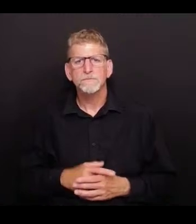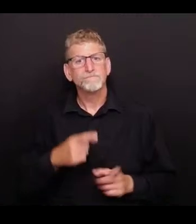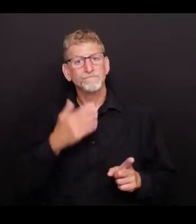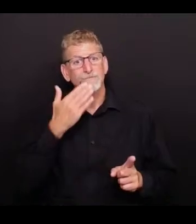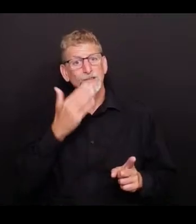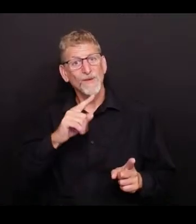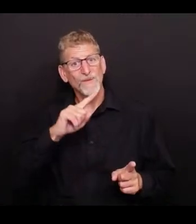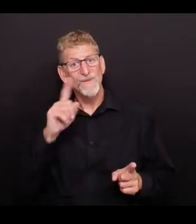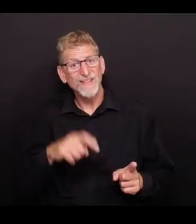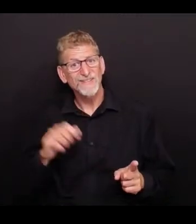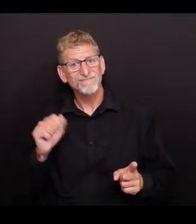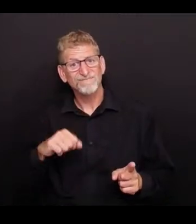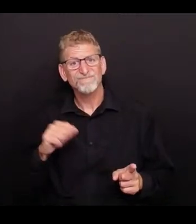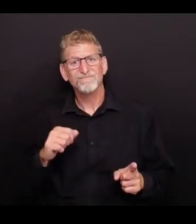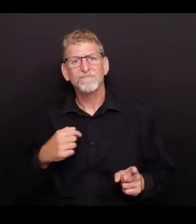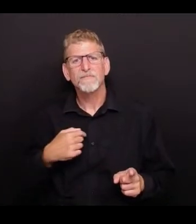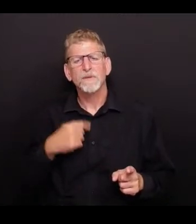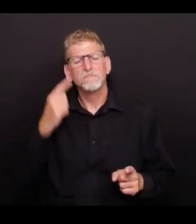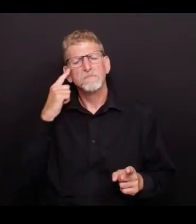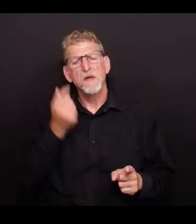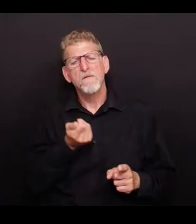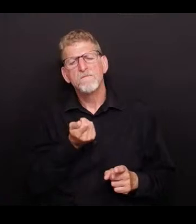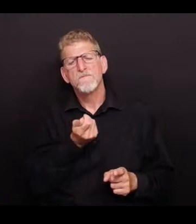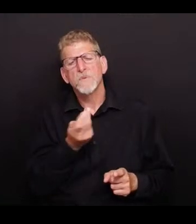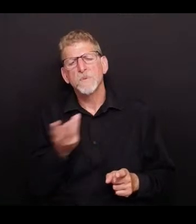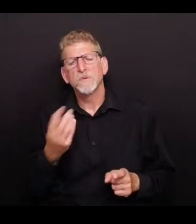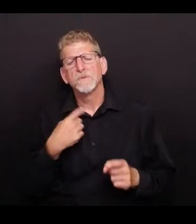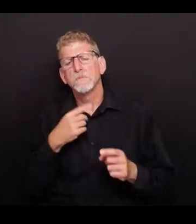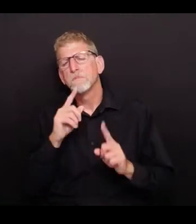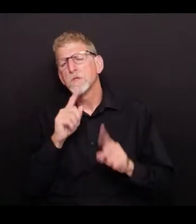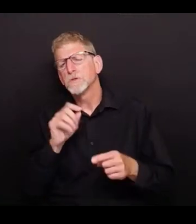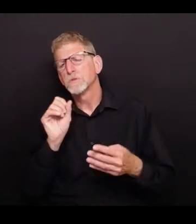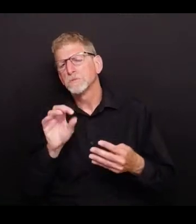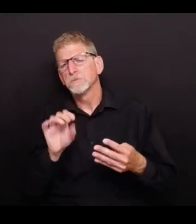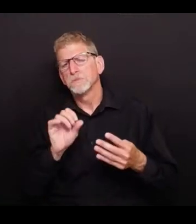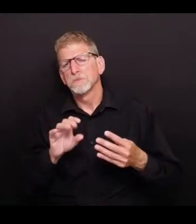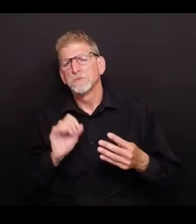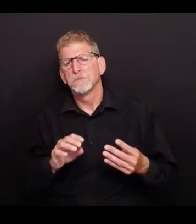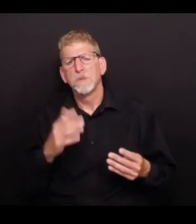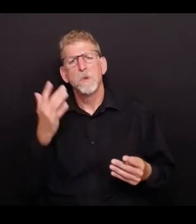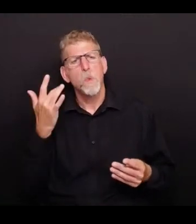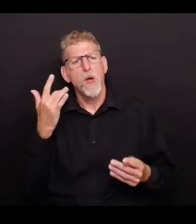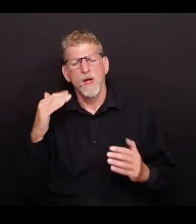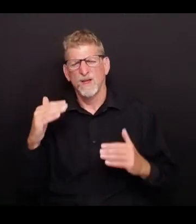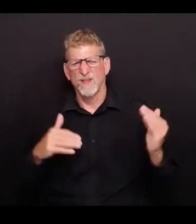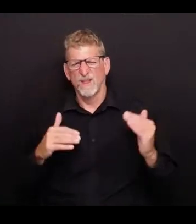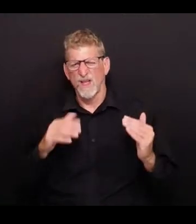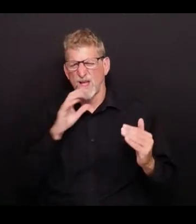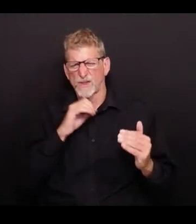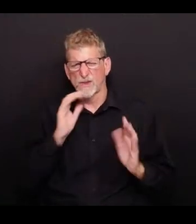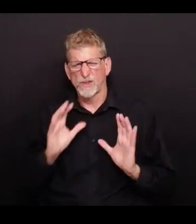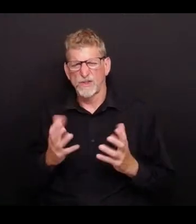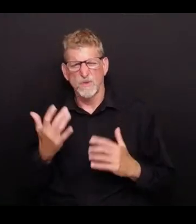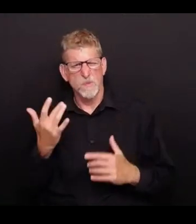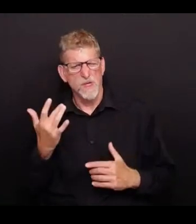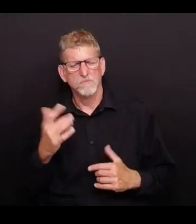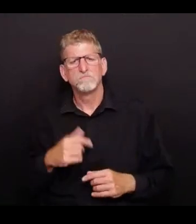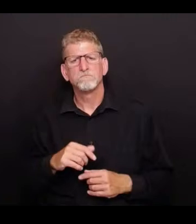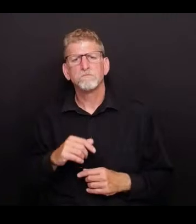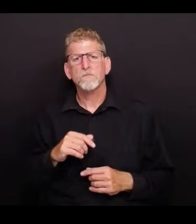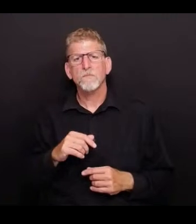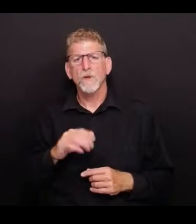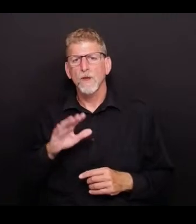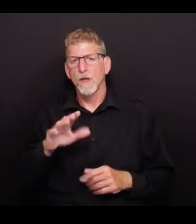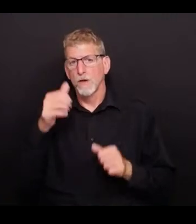I think there's a number of things that contribute to some of these gaps one is that they've